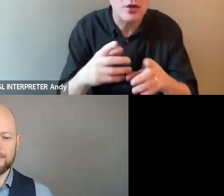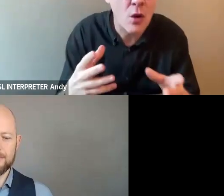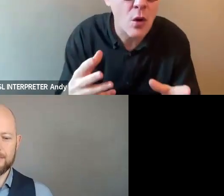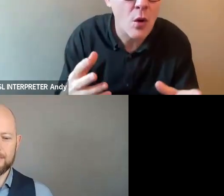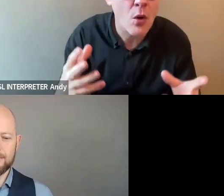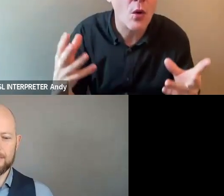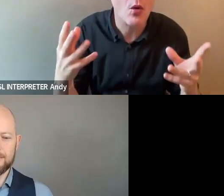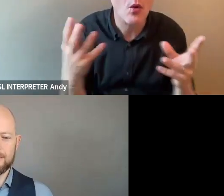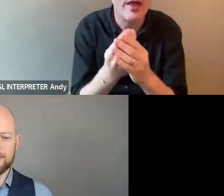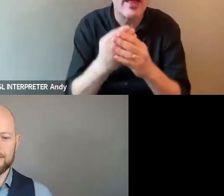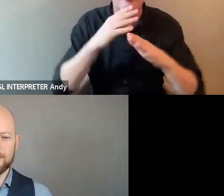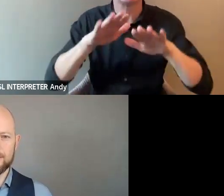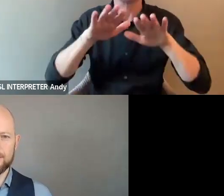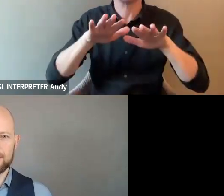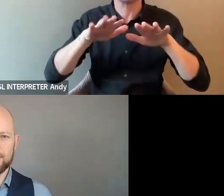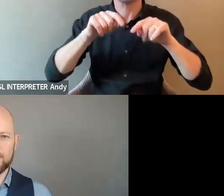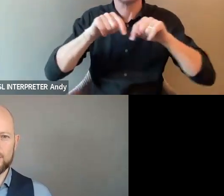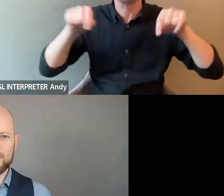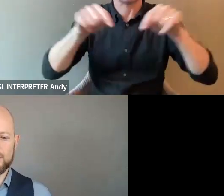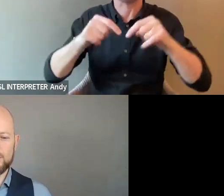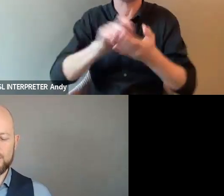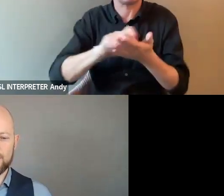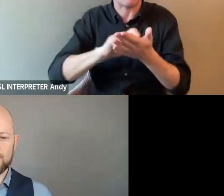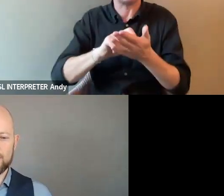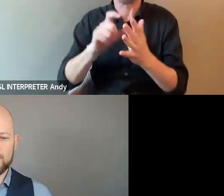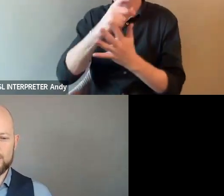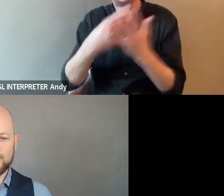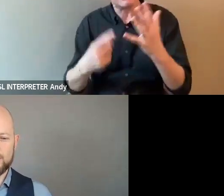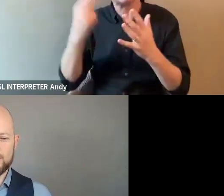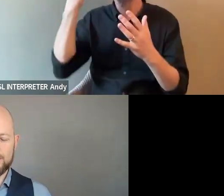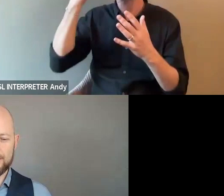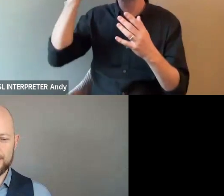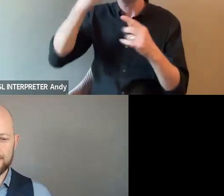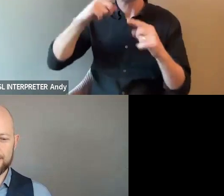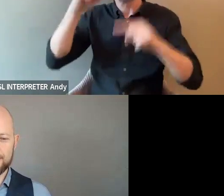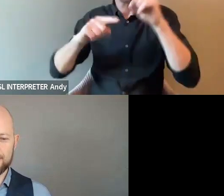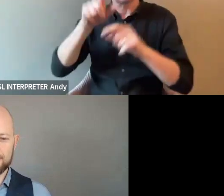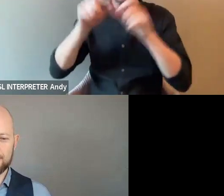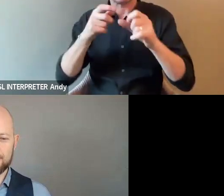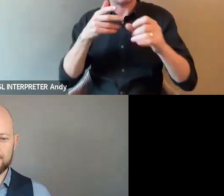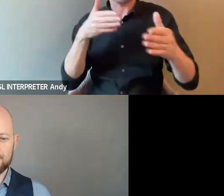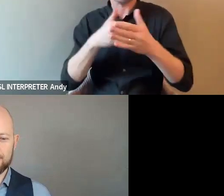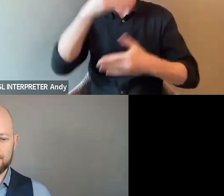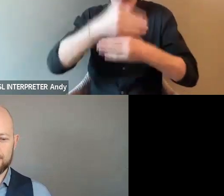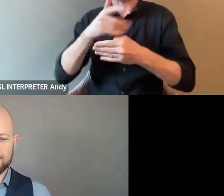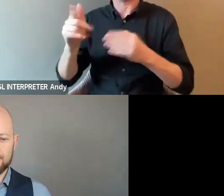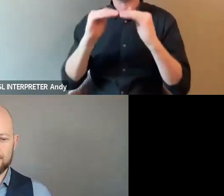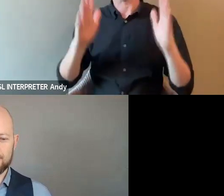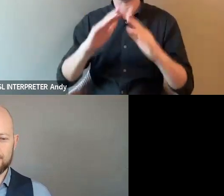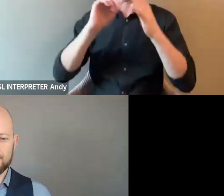Office, looking at the barriers that might be faced by disabled and neurodivergent people trying to secure intellectual property rights for their